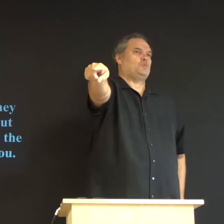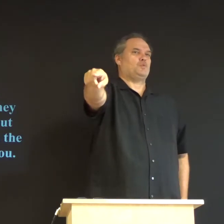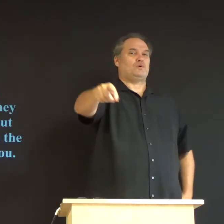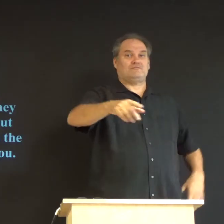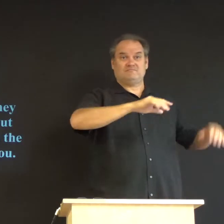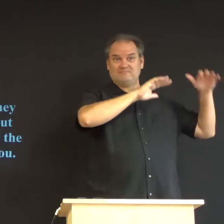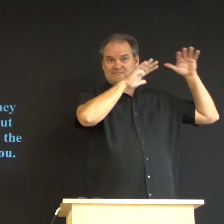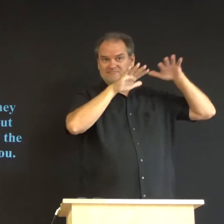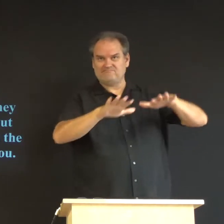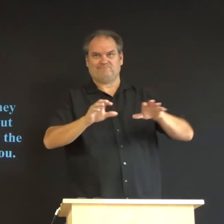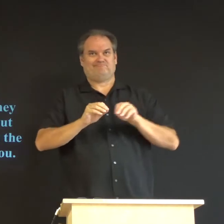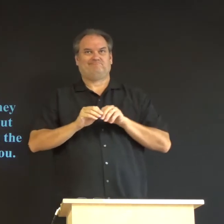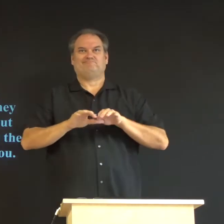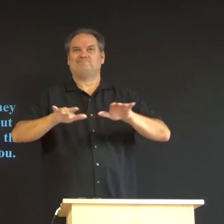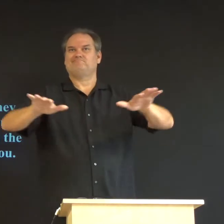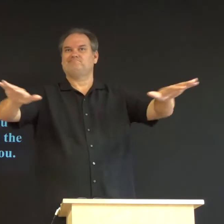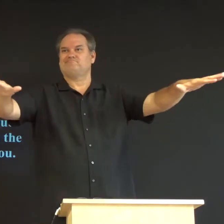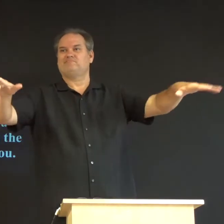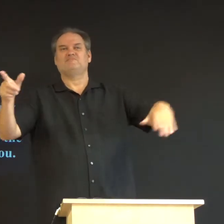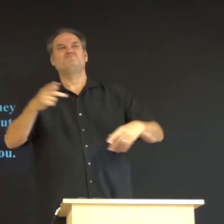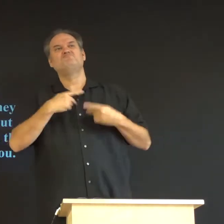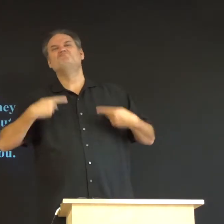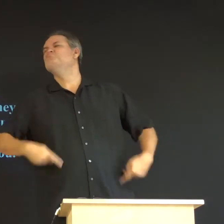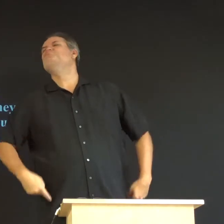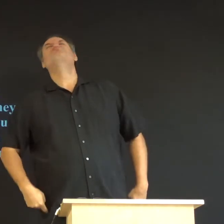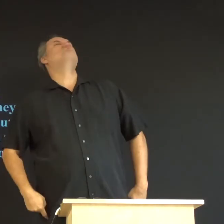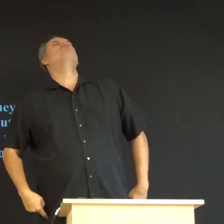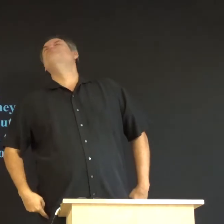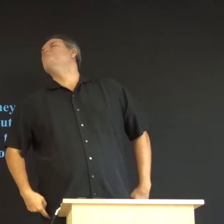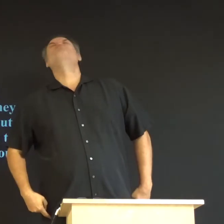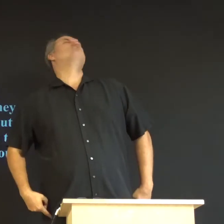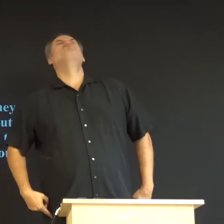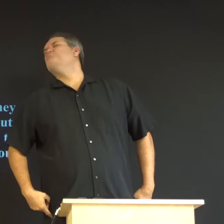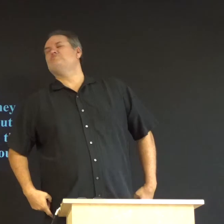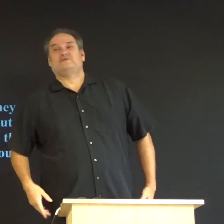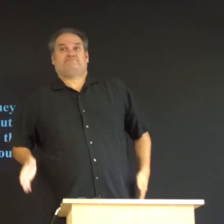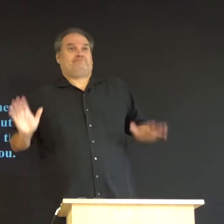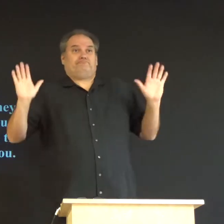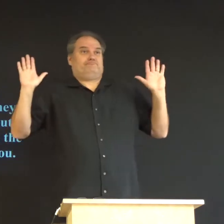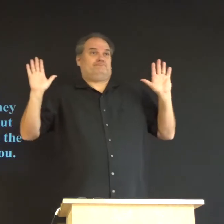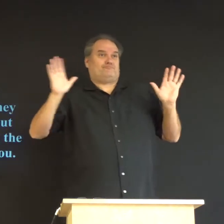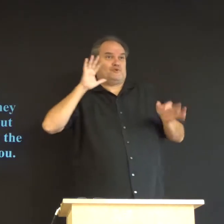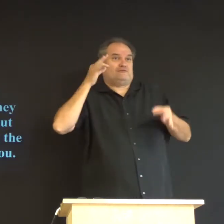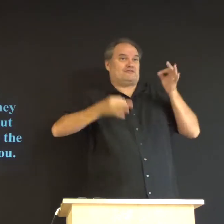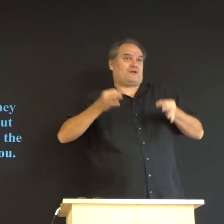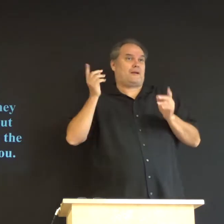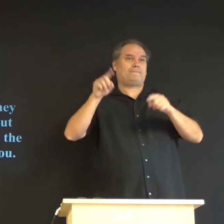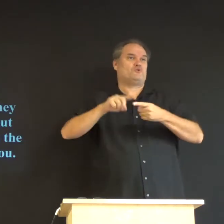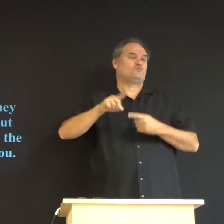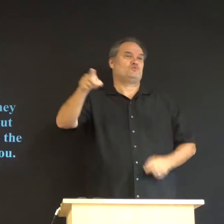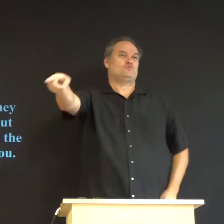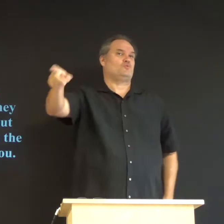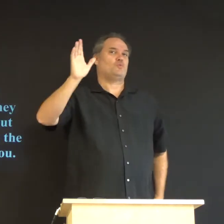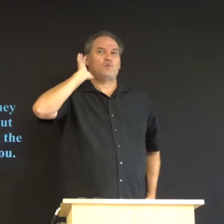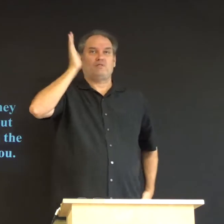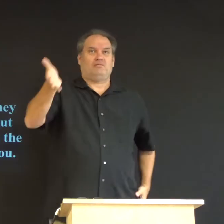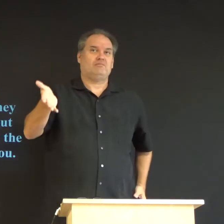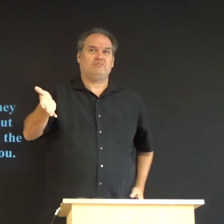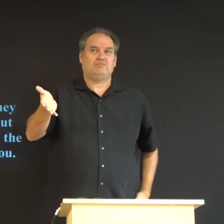that he would be judged. Okay? The Pharisees didn't want to accept that Jesus was